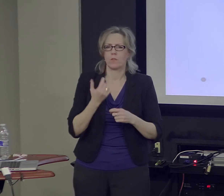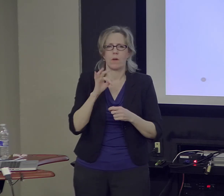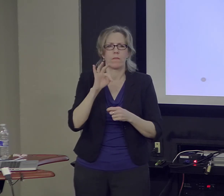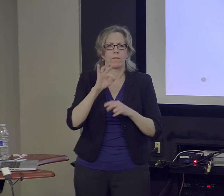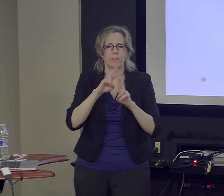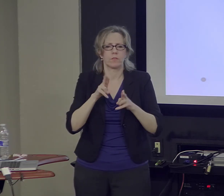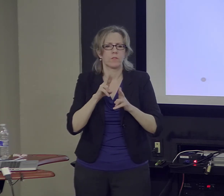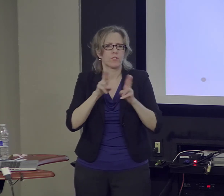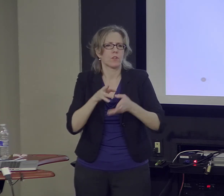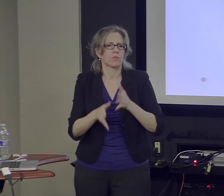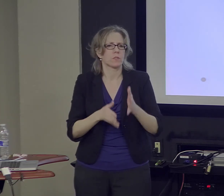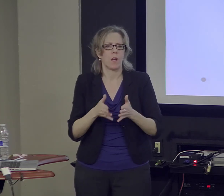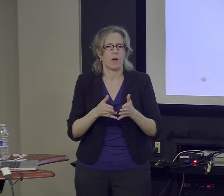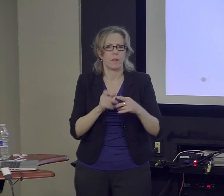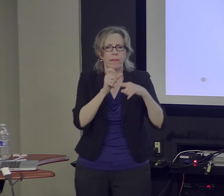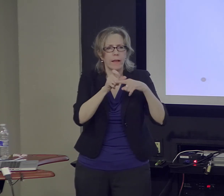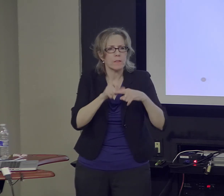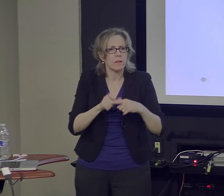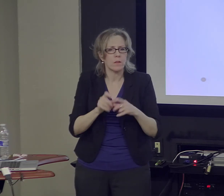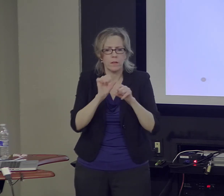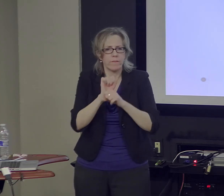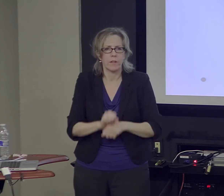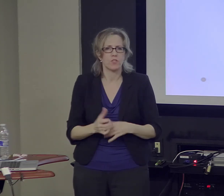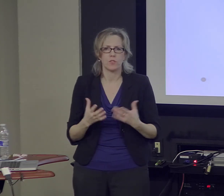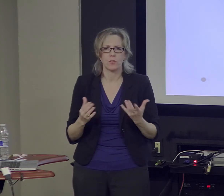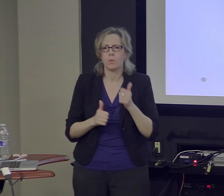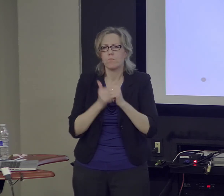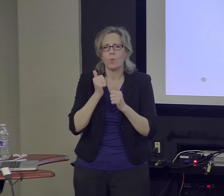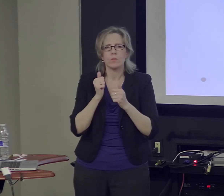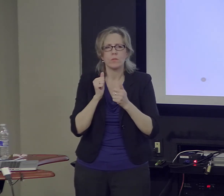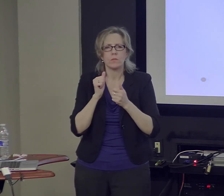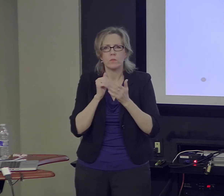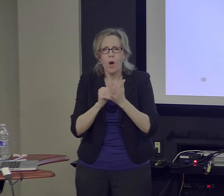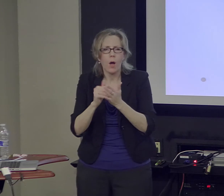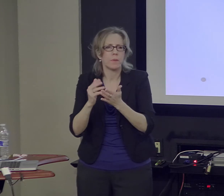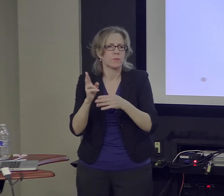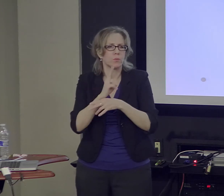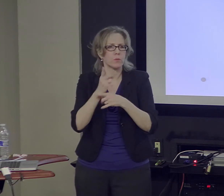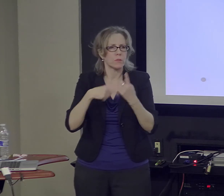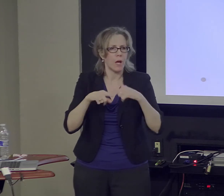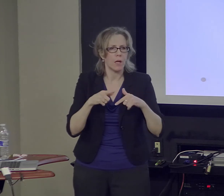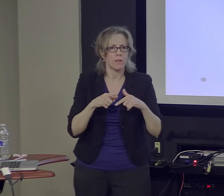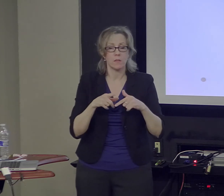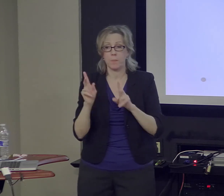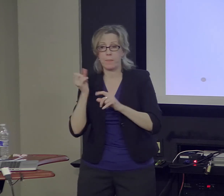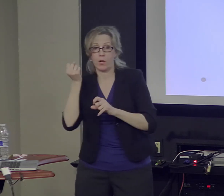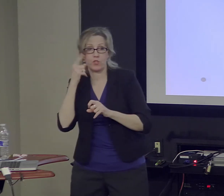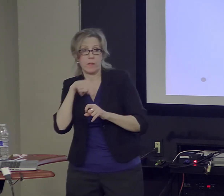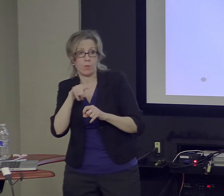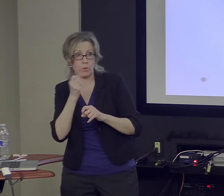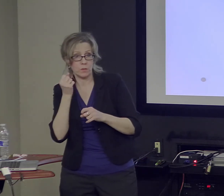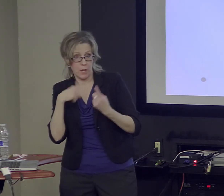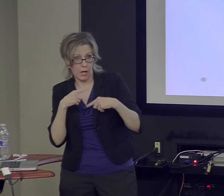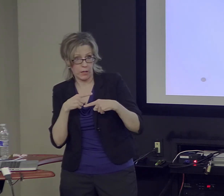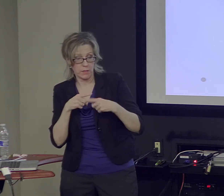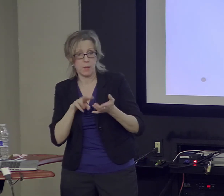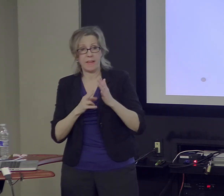general, what are the conventions of international sign language, the lexical or linguistic conventions,